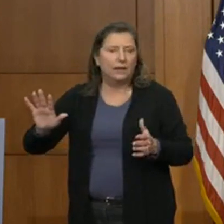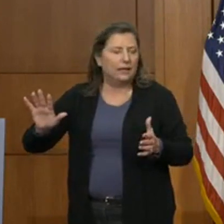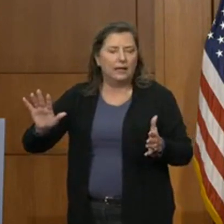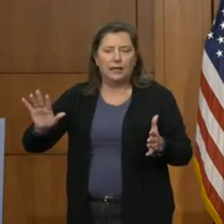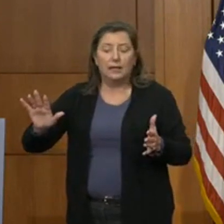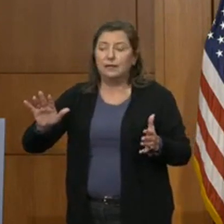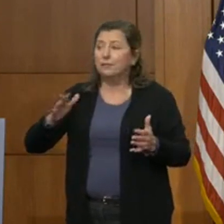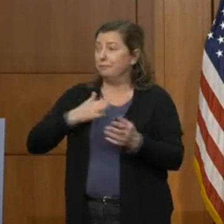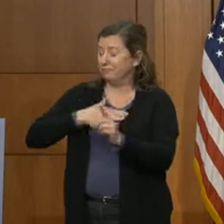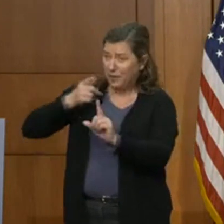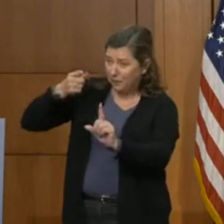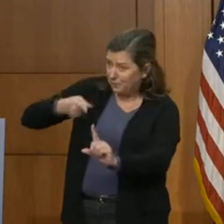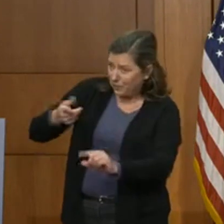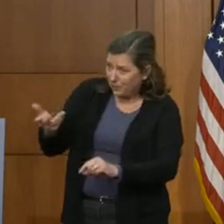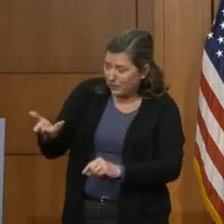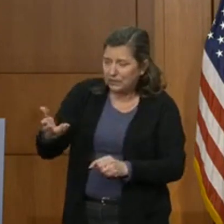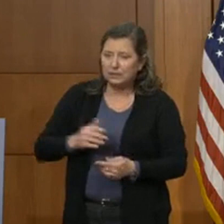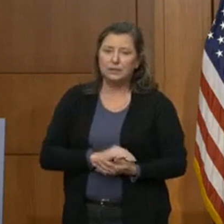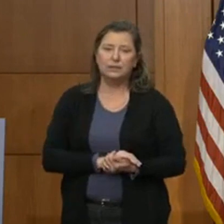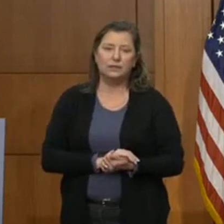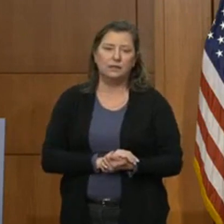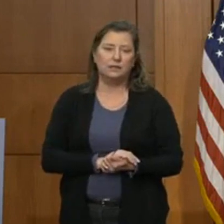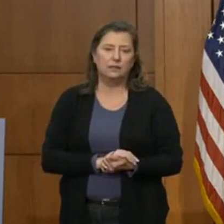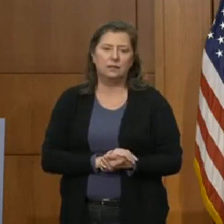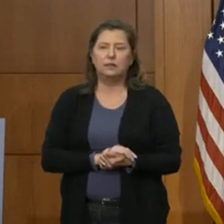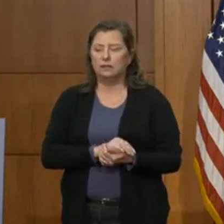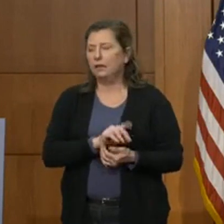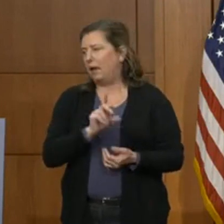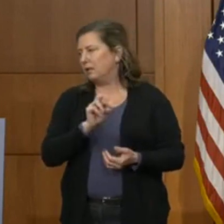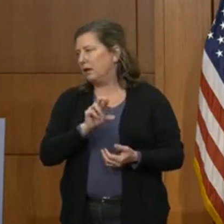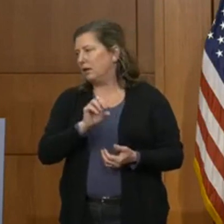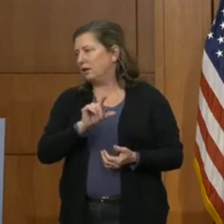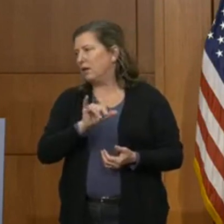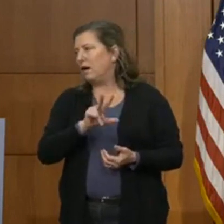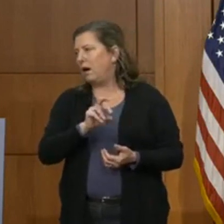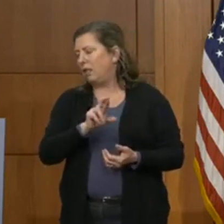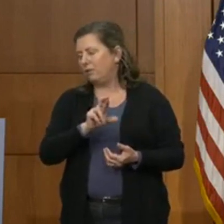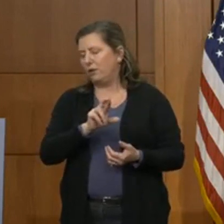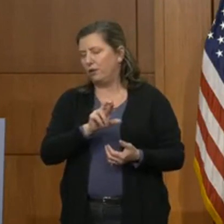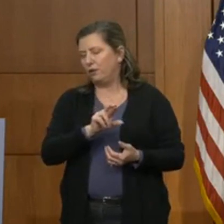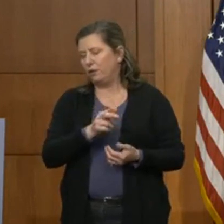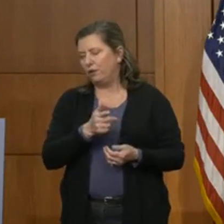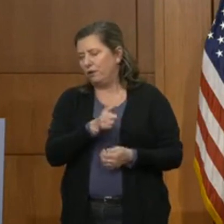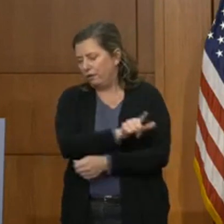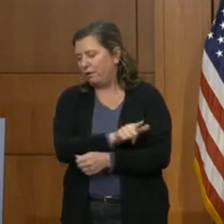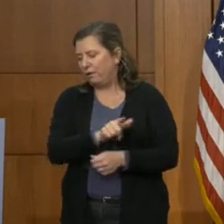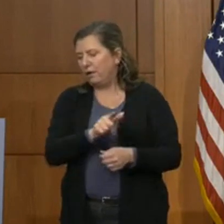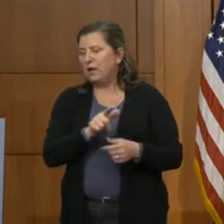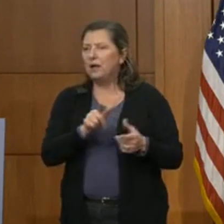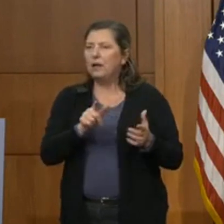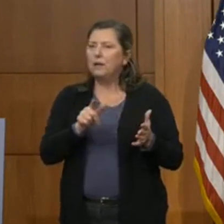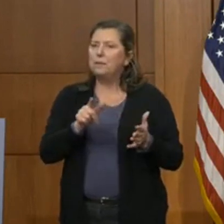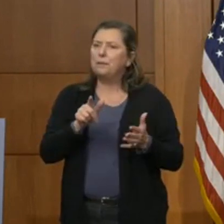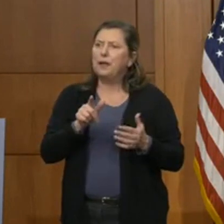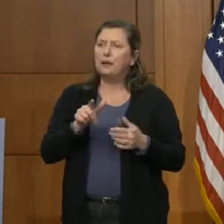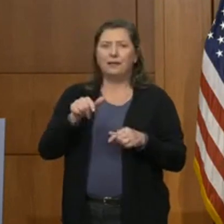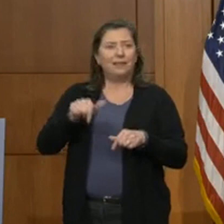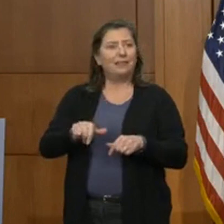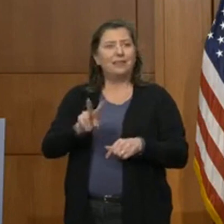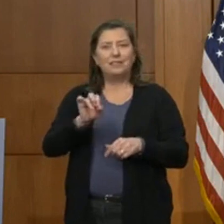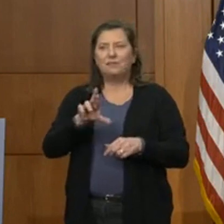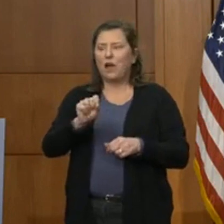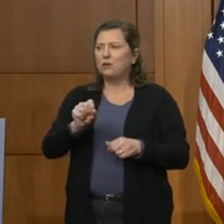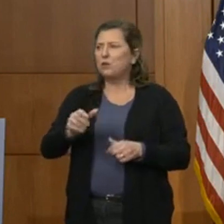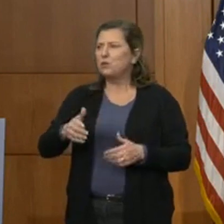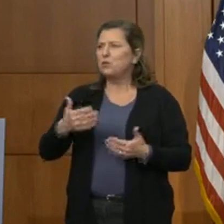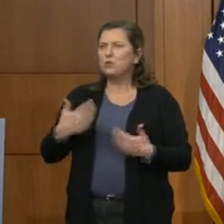the point I would make, and Dr. Oliver can follow me, is that this virus is highly